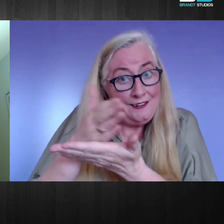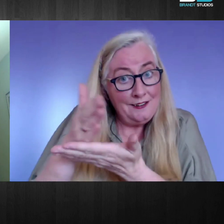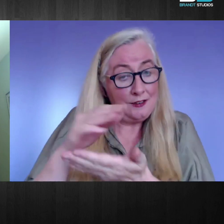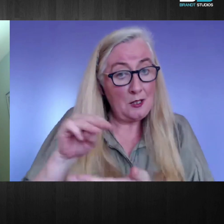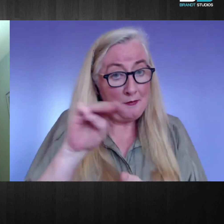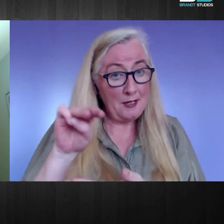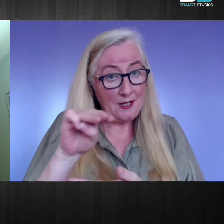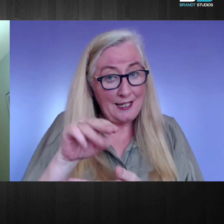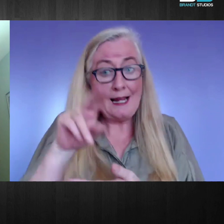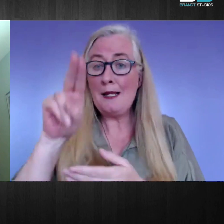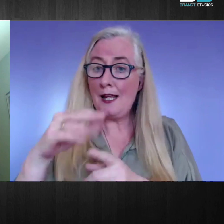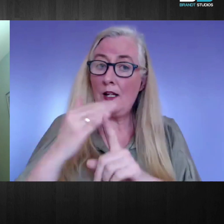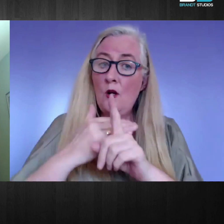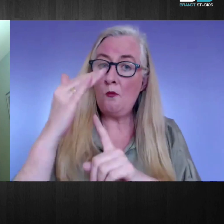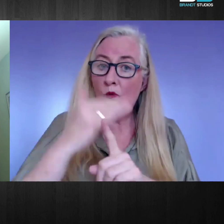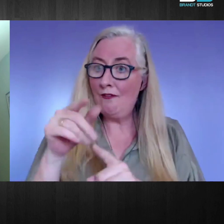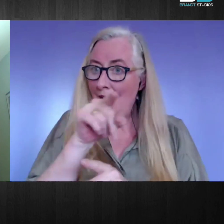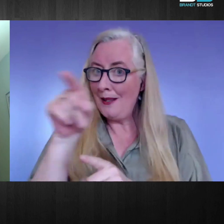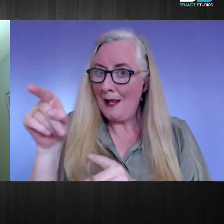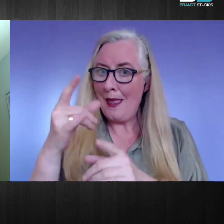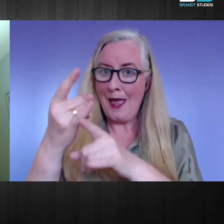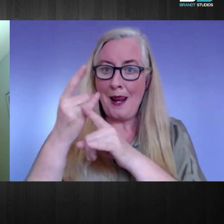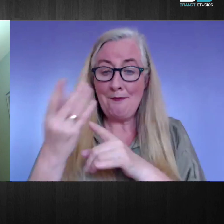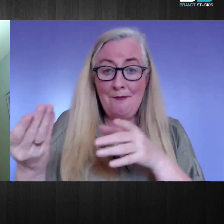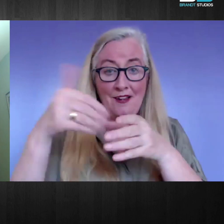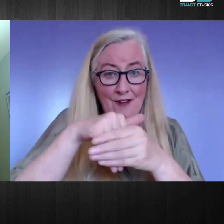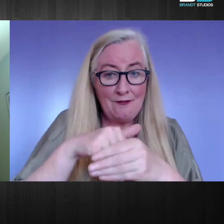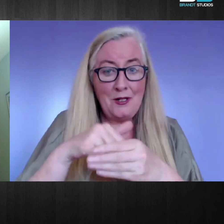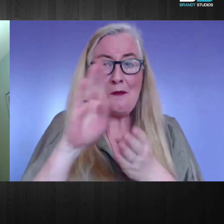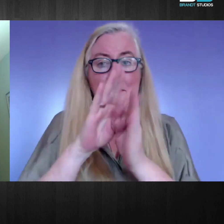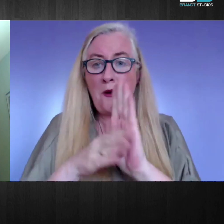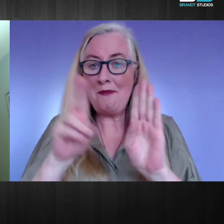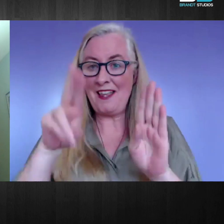and voice, whereby young people get to articulate their experiences and their feelings.